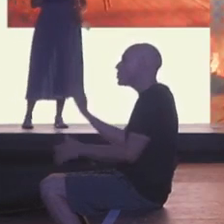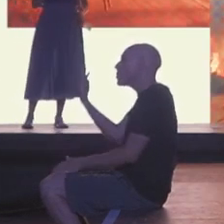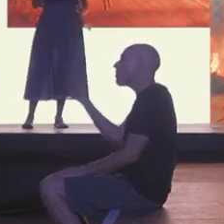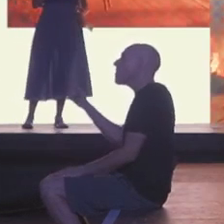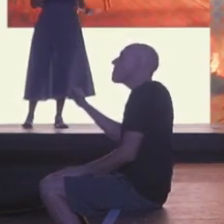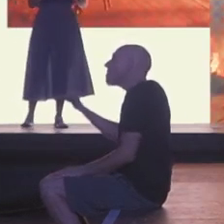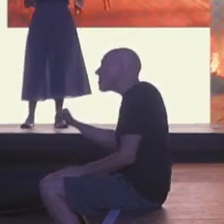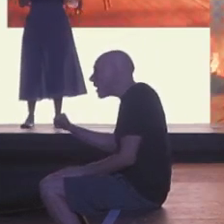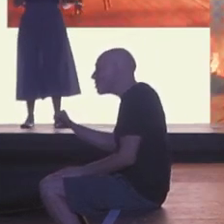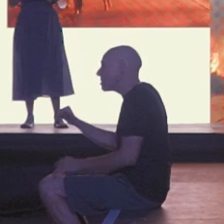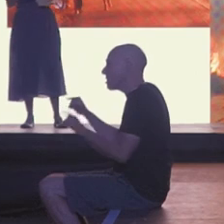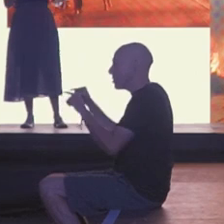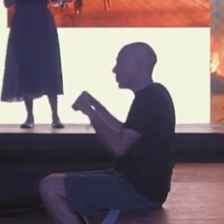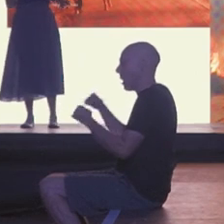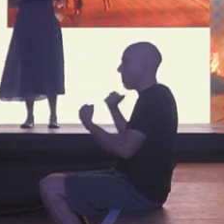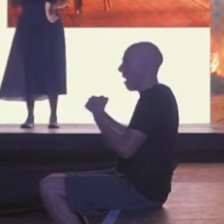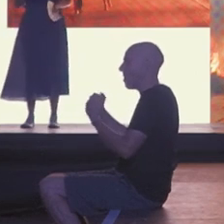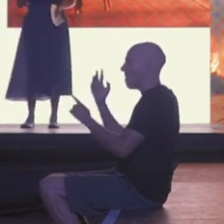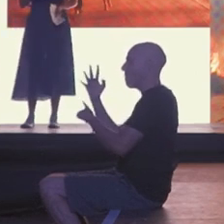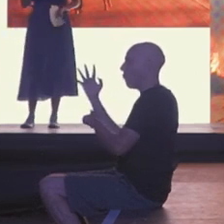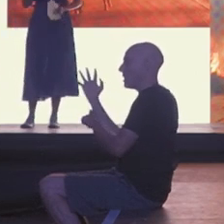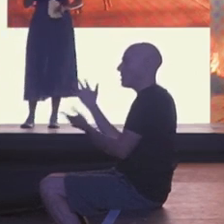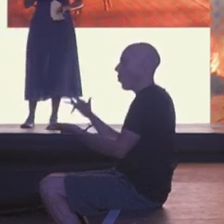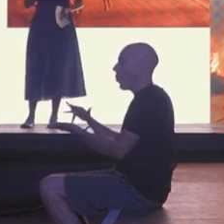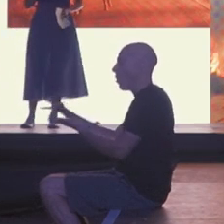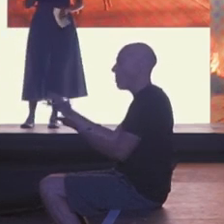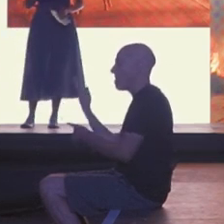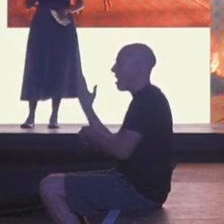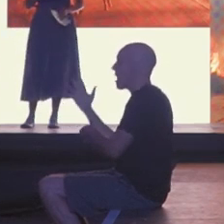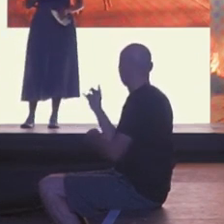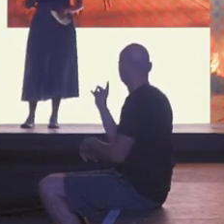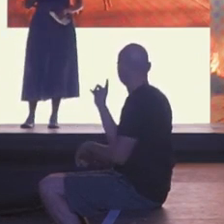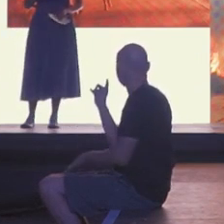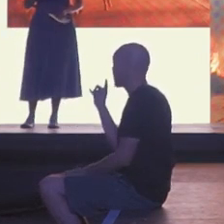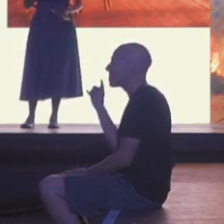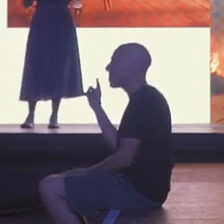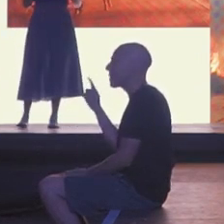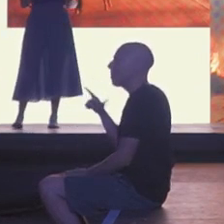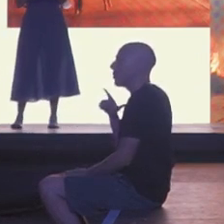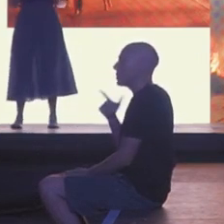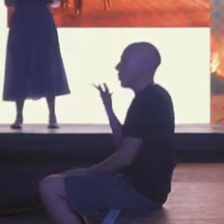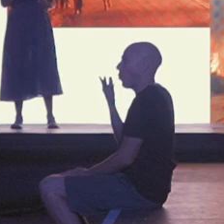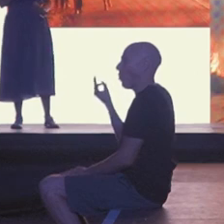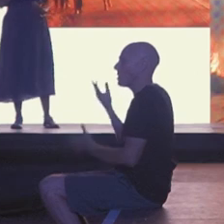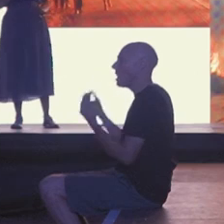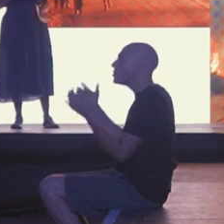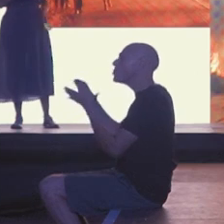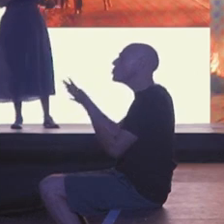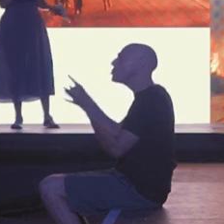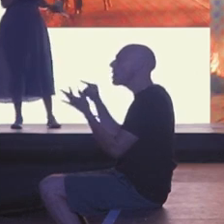forest. And there's no signs of it getting better anytime soon. And Chile is not